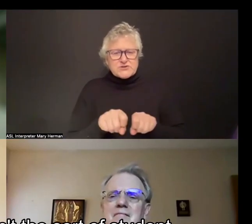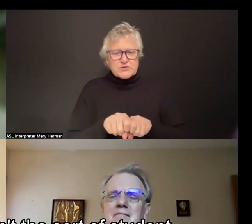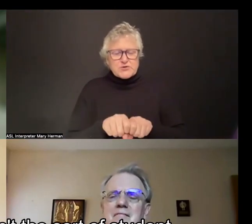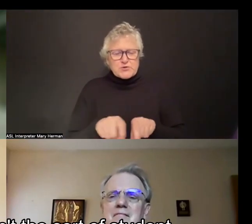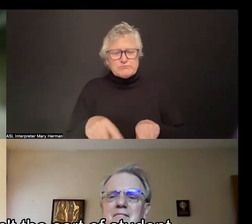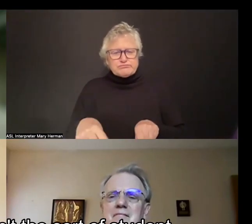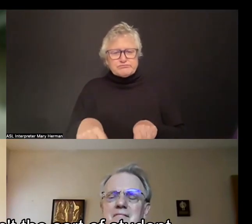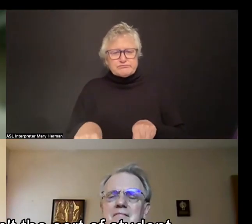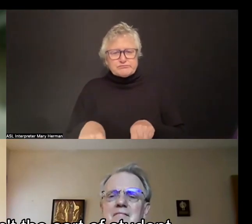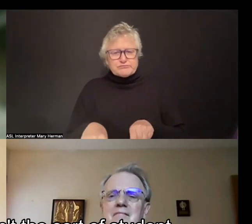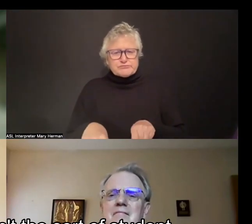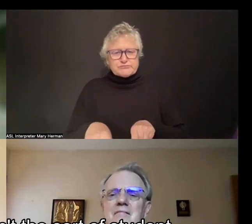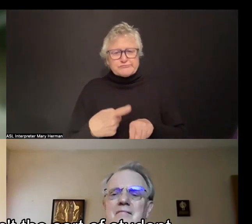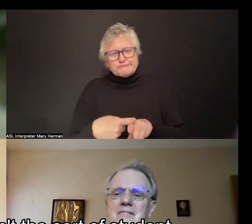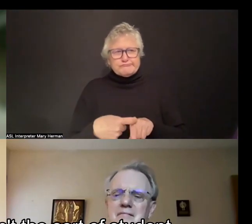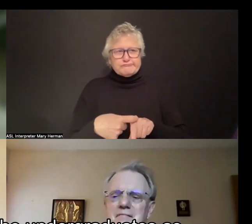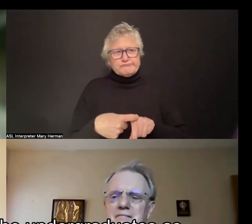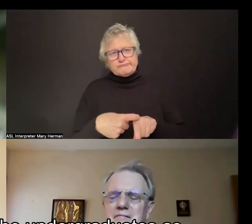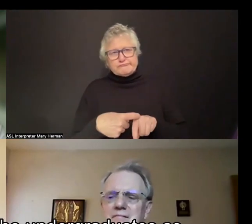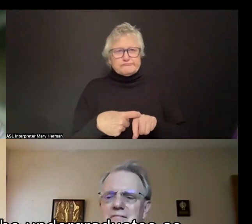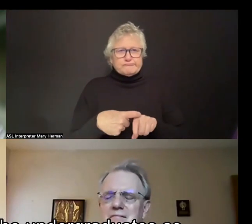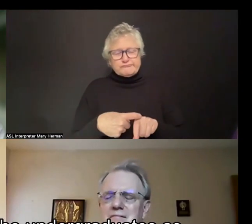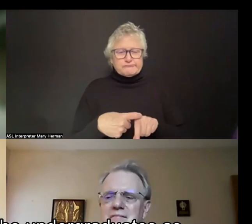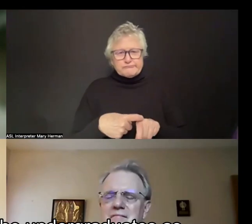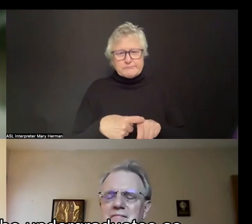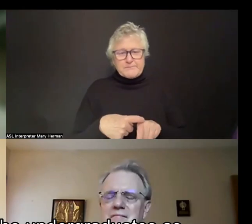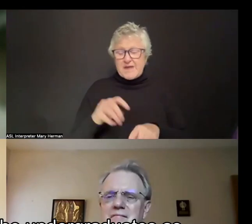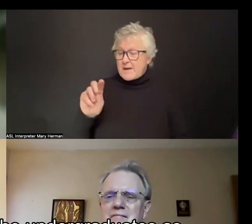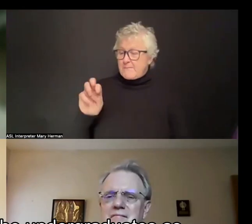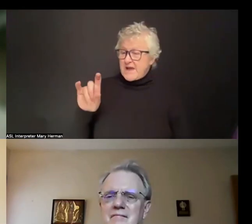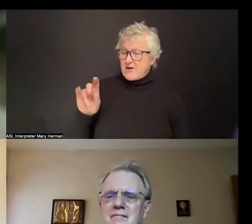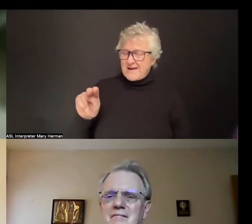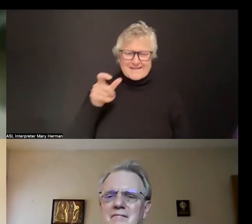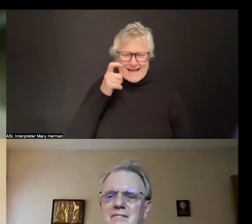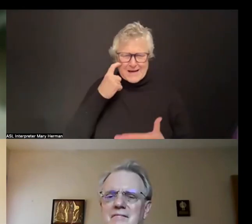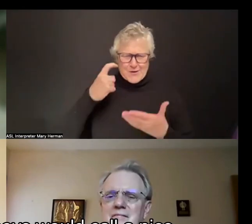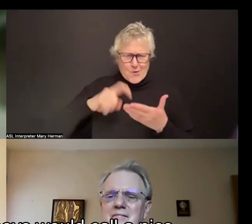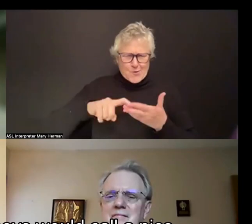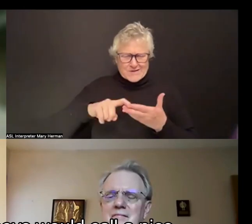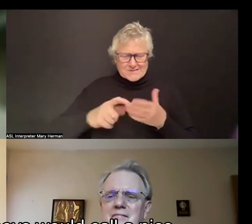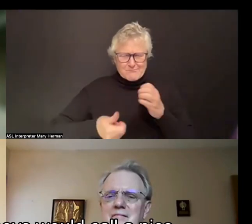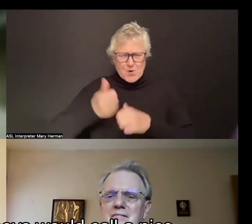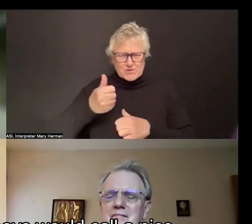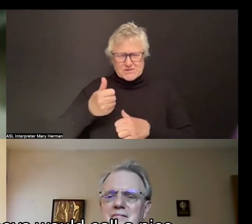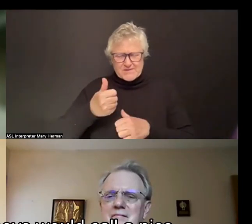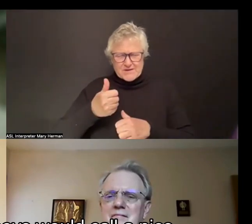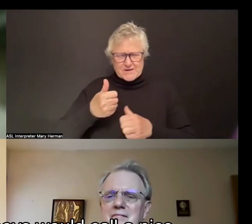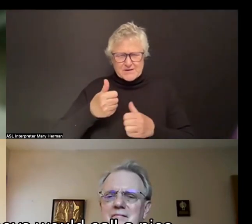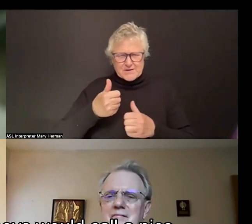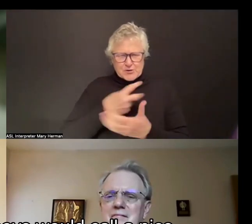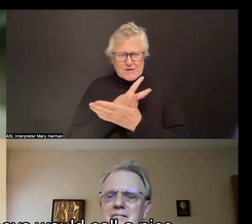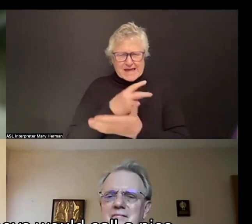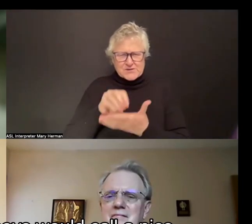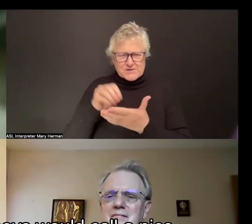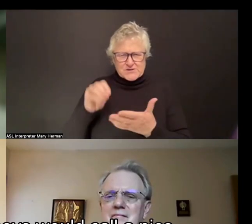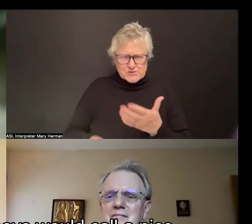the sort of student Marion usually noticed, not that Marion put much notice on the undergraduates as a rule. What the Harvard boys would call a nice